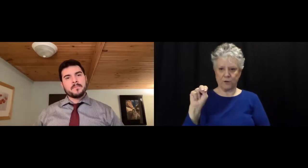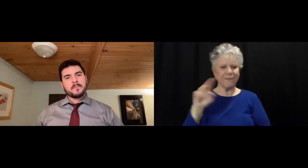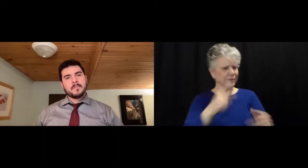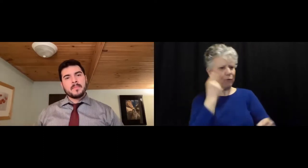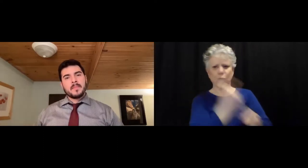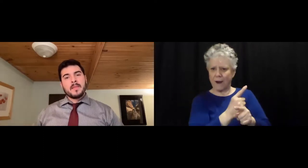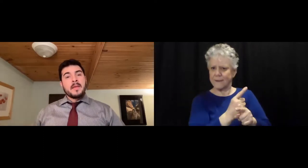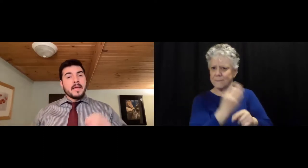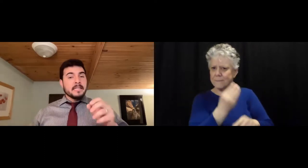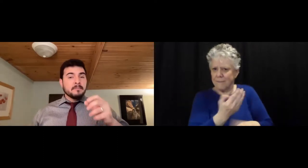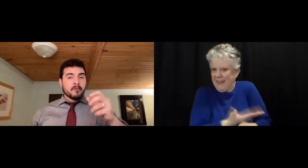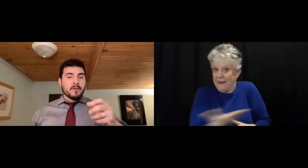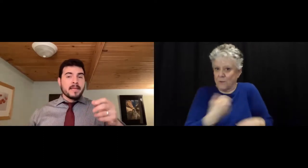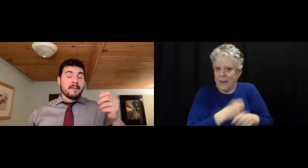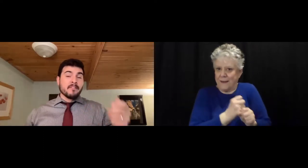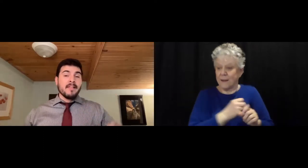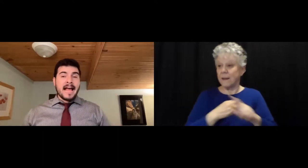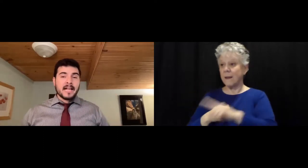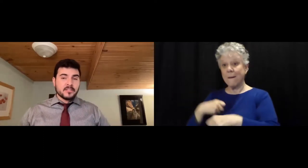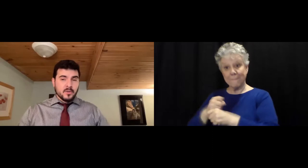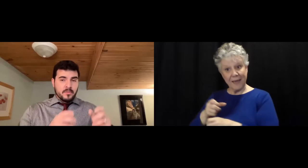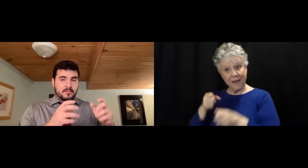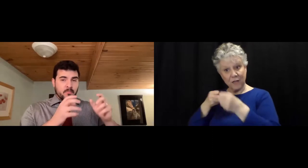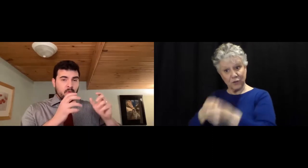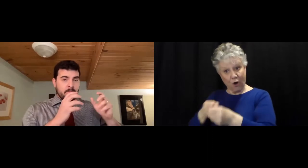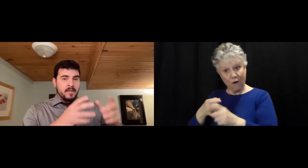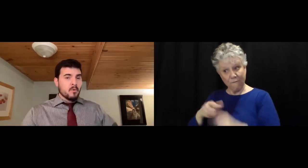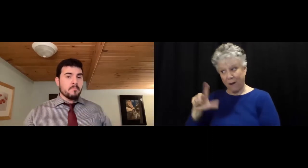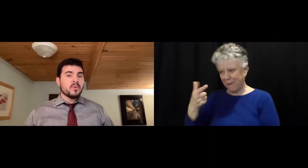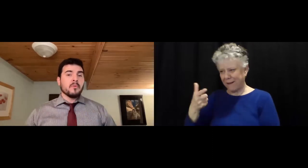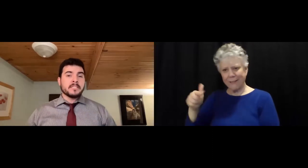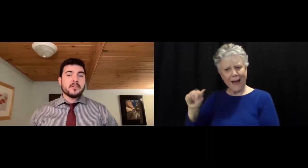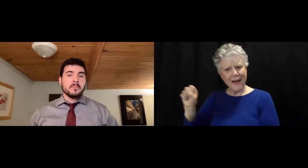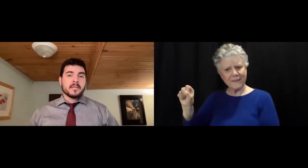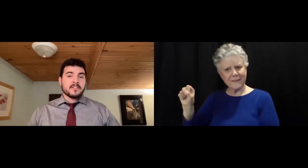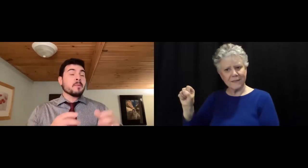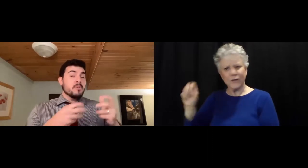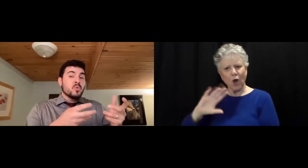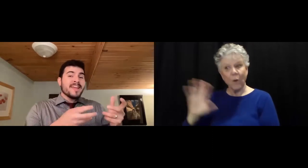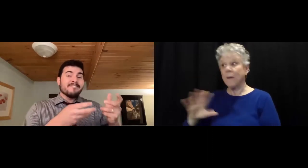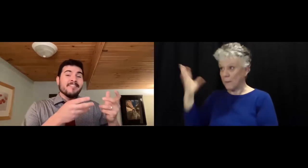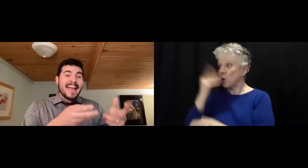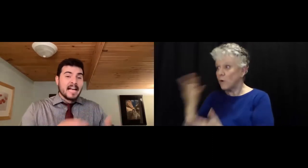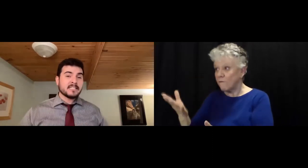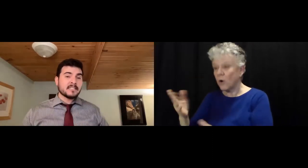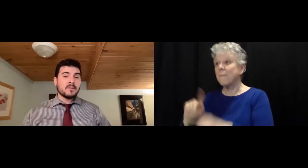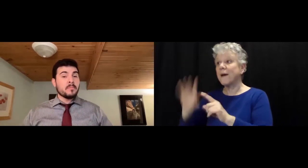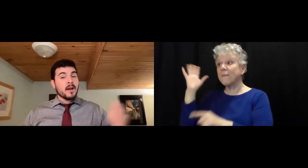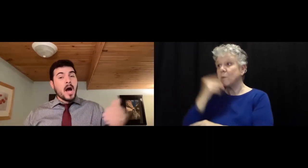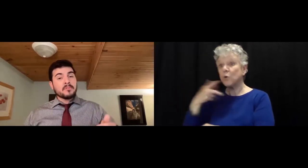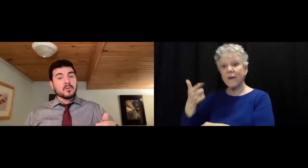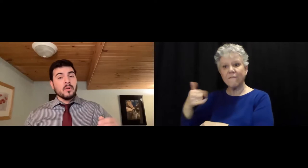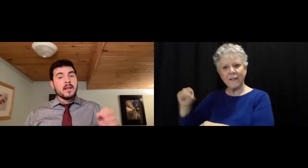view. And he doesn't prefer to make it out of glass, though this would be a more beautiful material, because the very beauty of glass